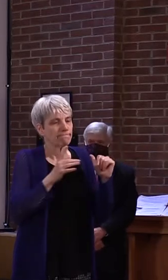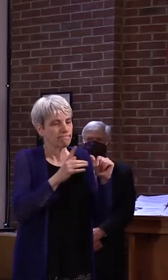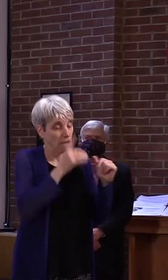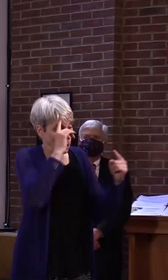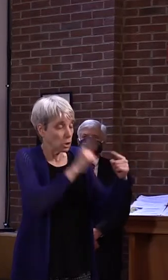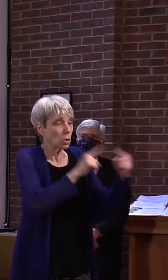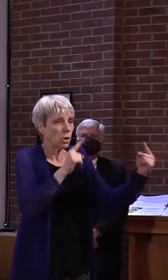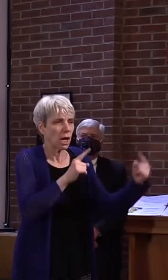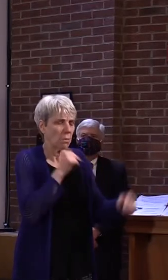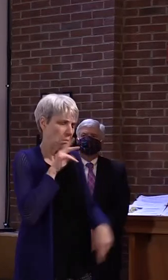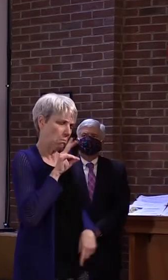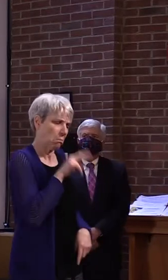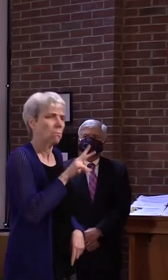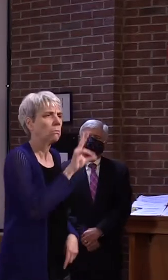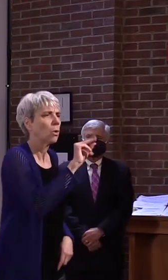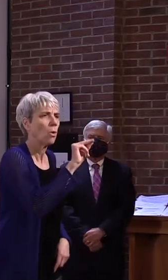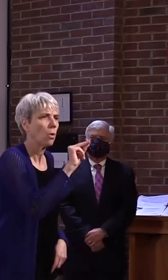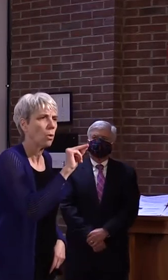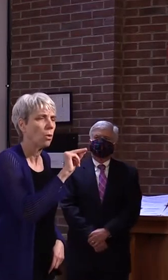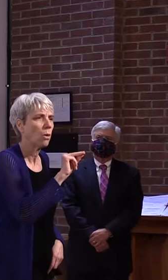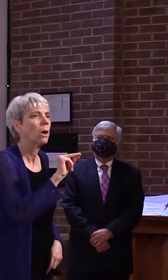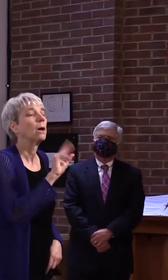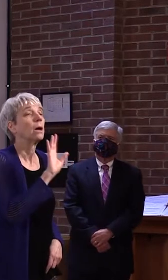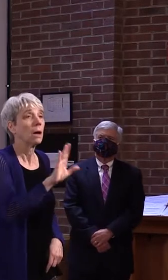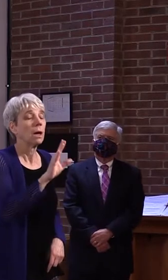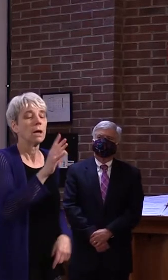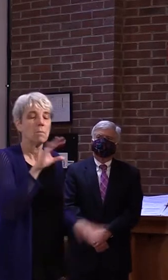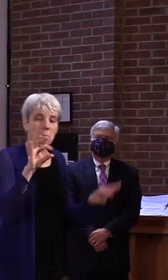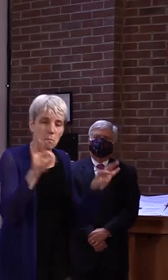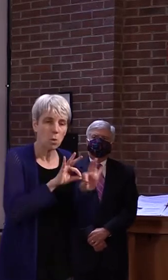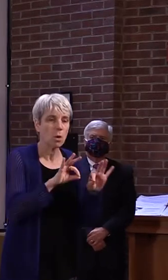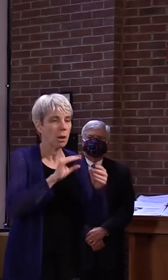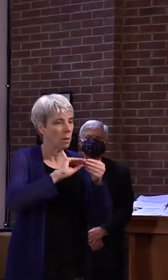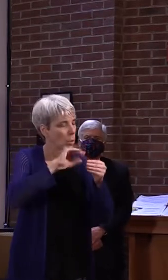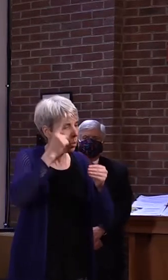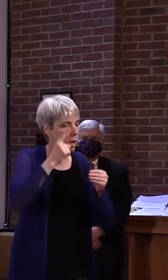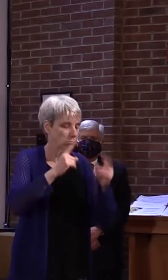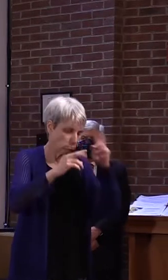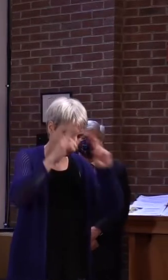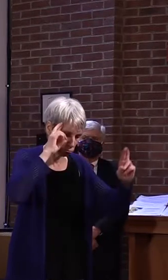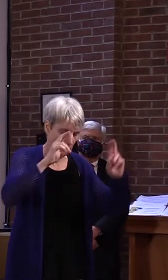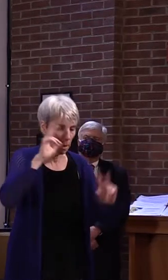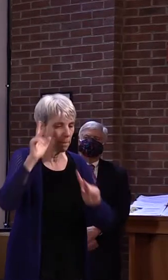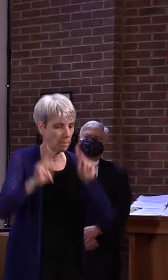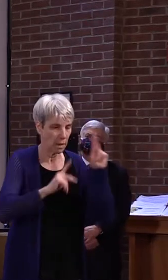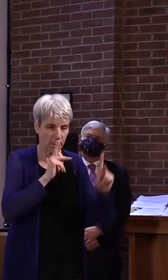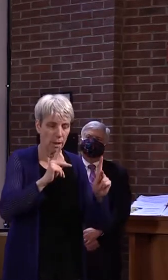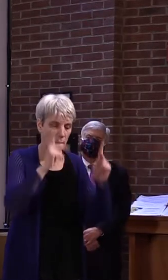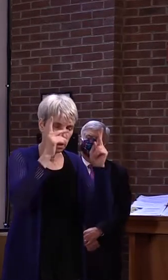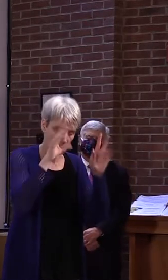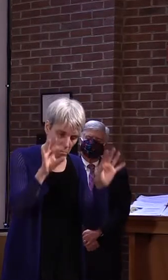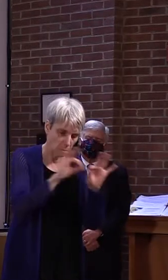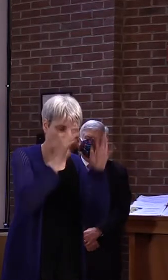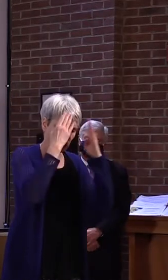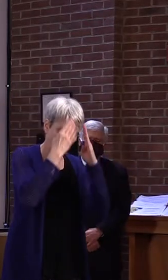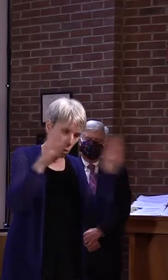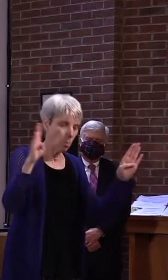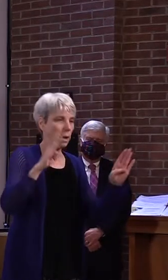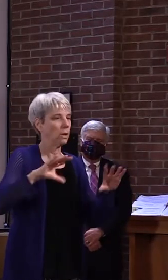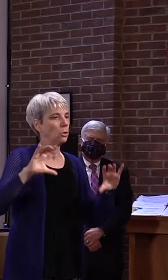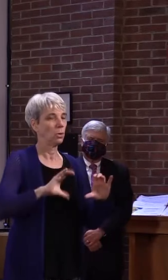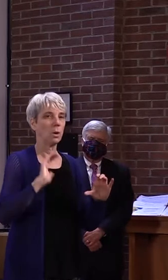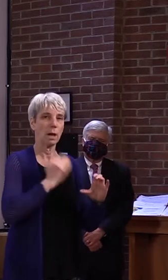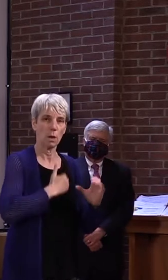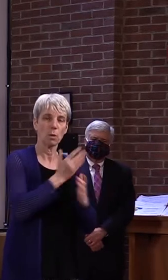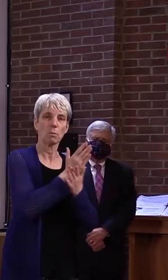that you check your feelings at the door. When it comes to protecting the public health of Vermonters, we all have a responsibility to do our